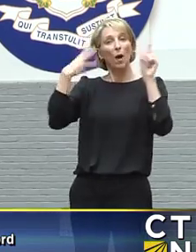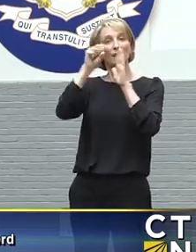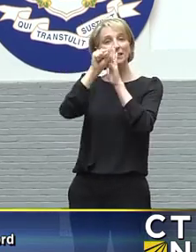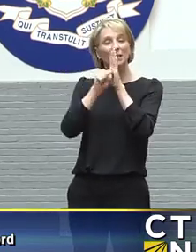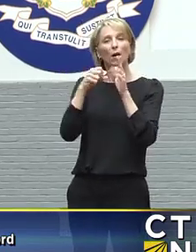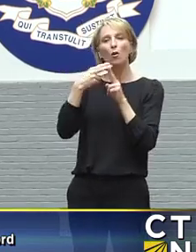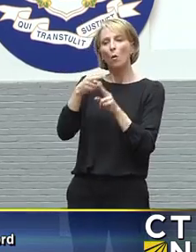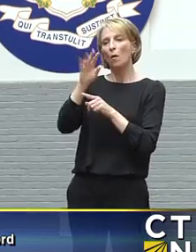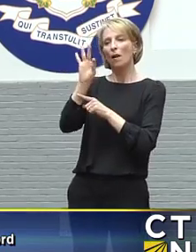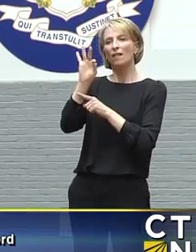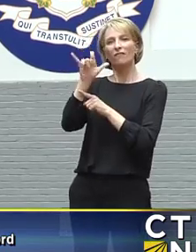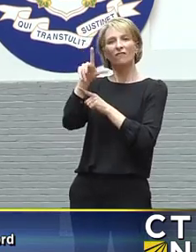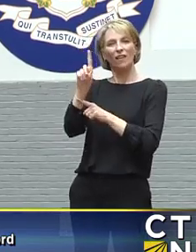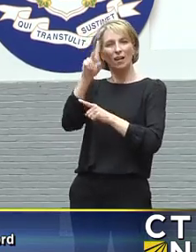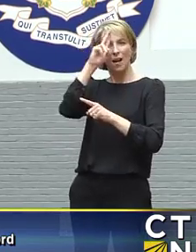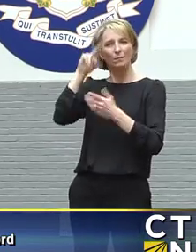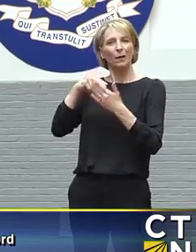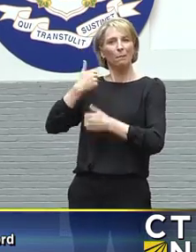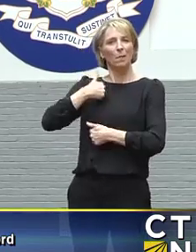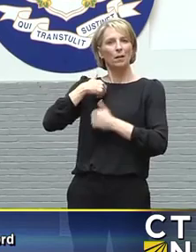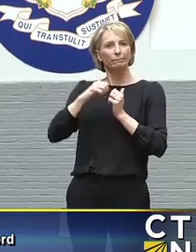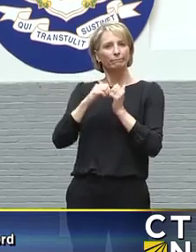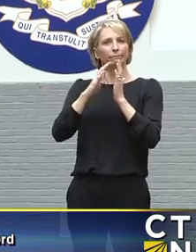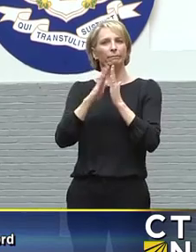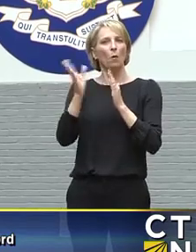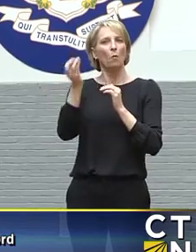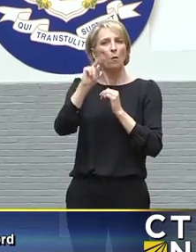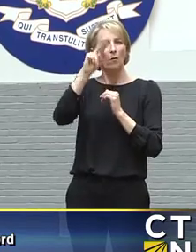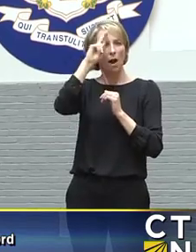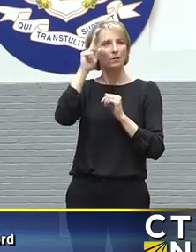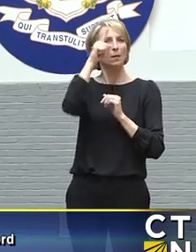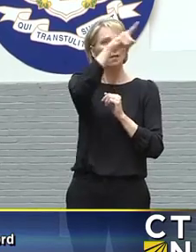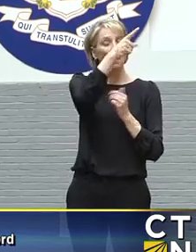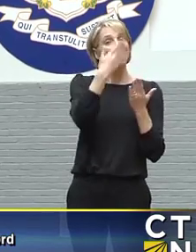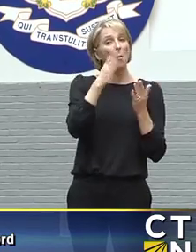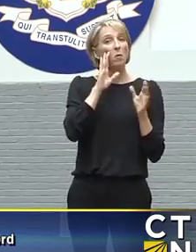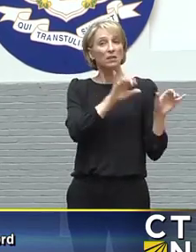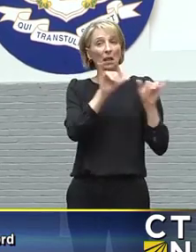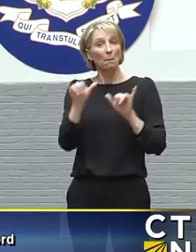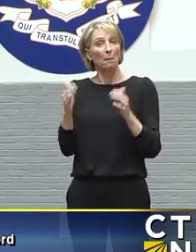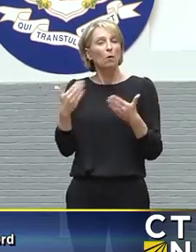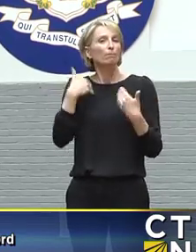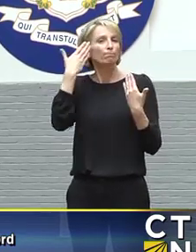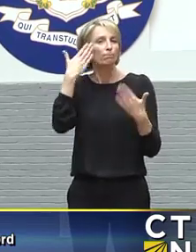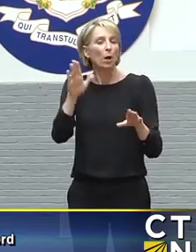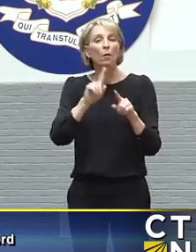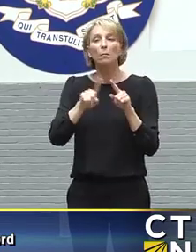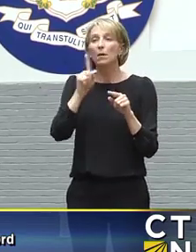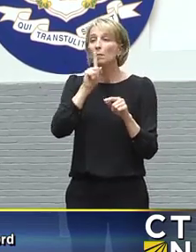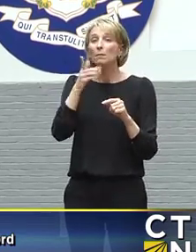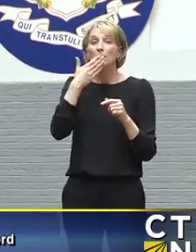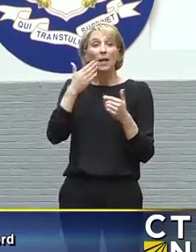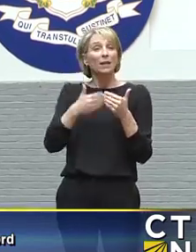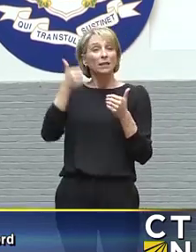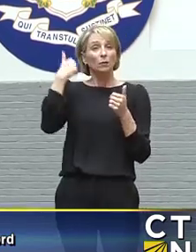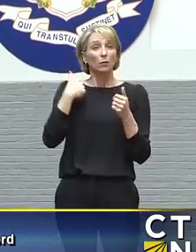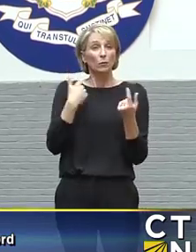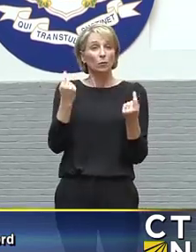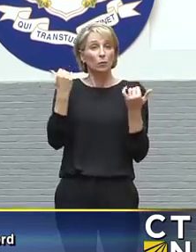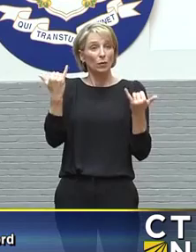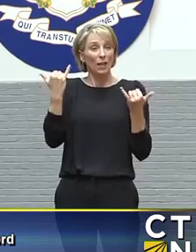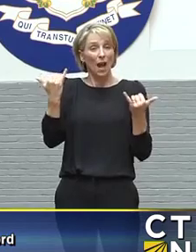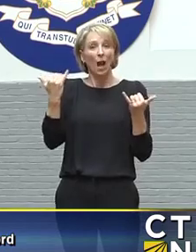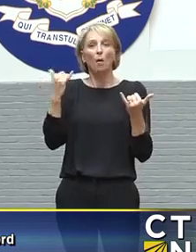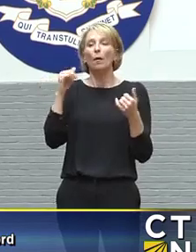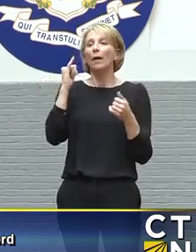places right now. Thinking of ways, probably the easiest and most effective thing we could do right now is all those things that we're doing